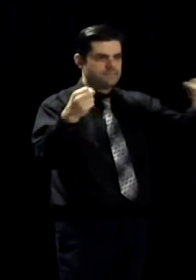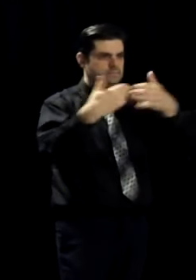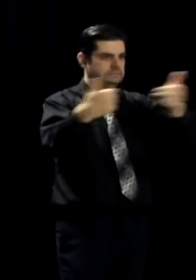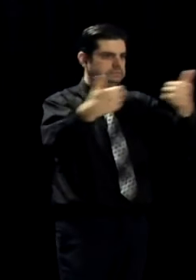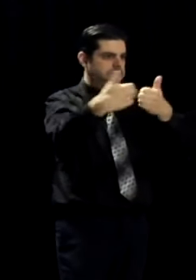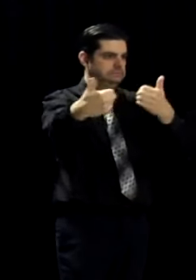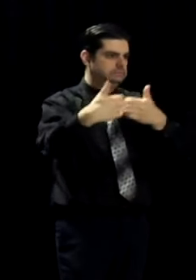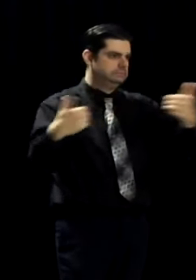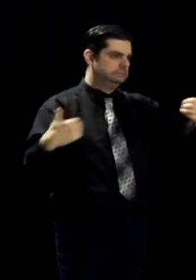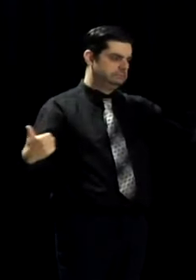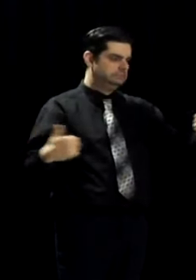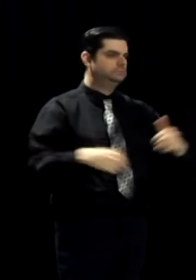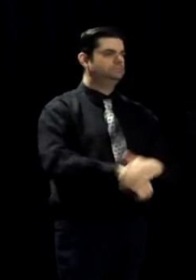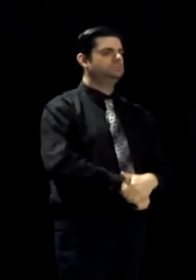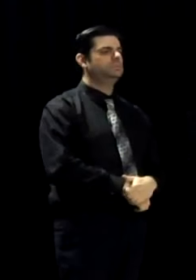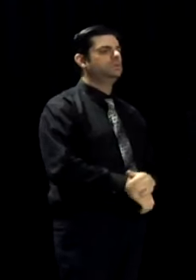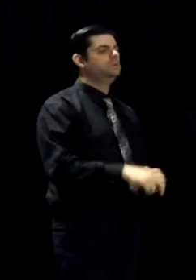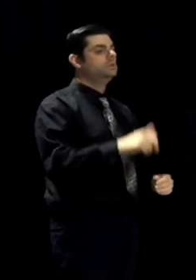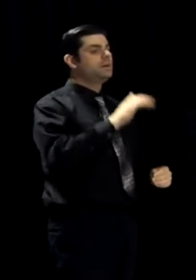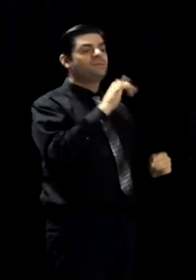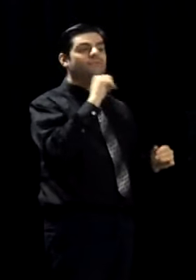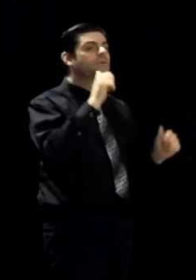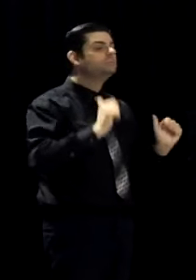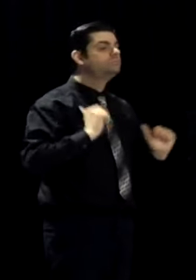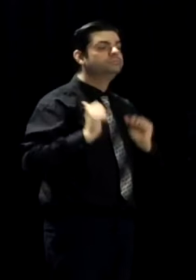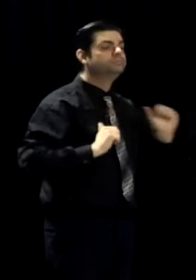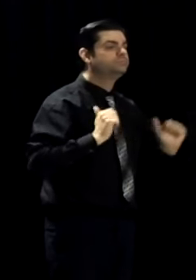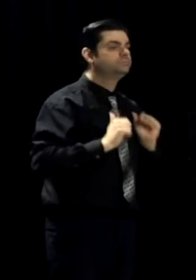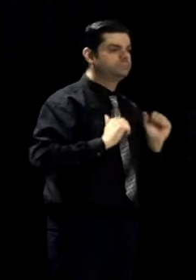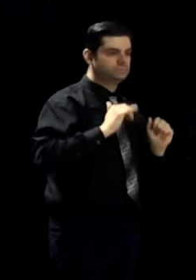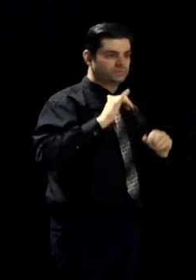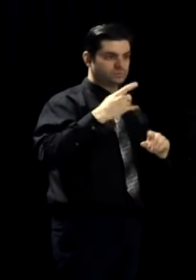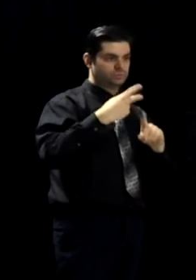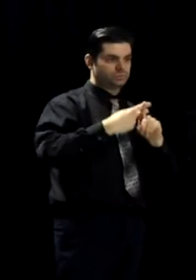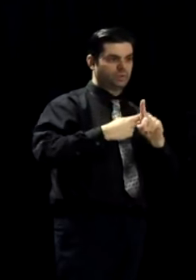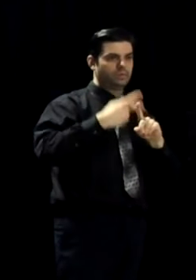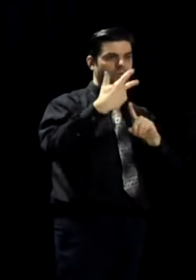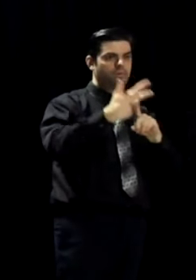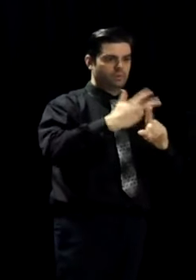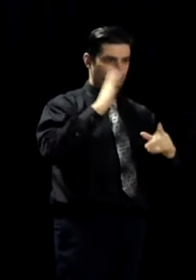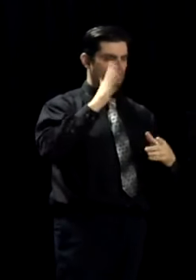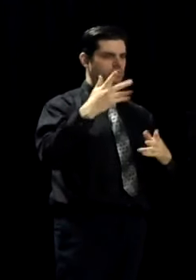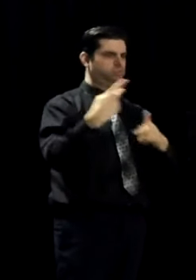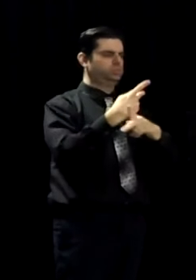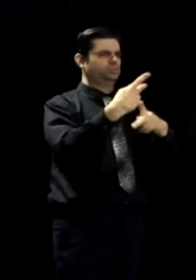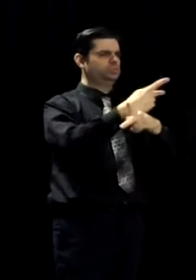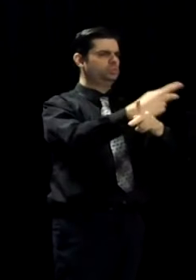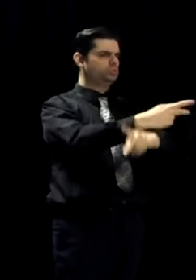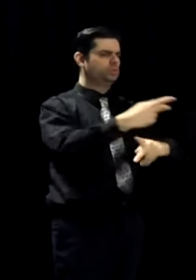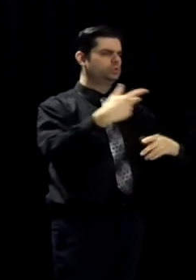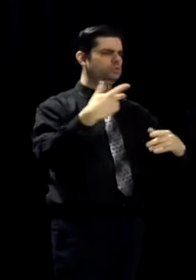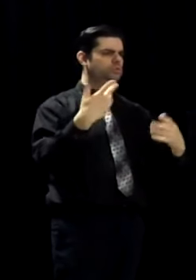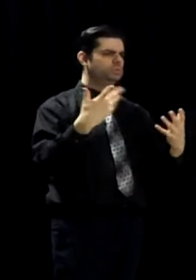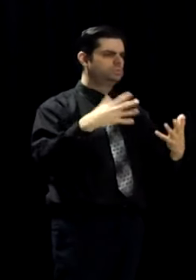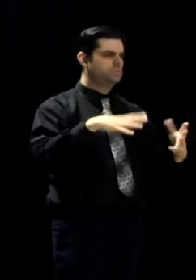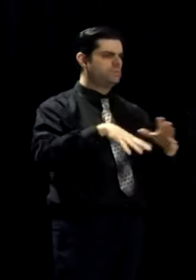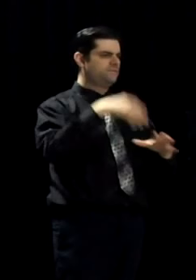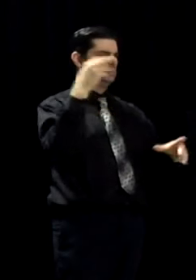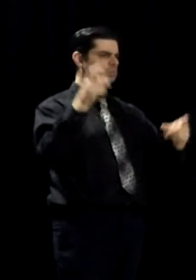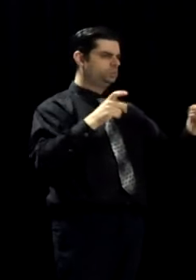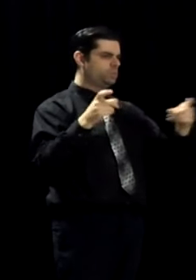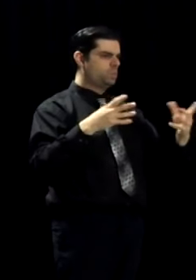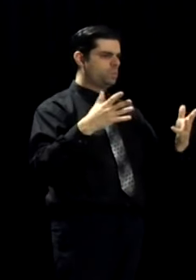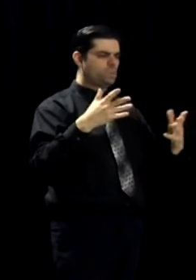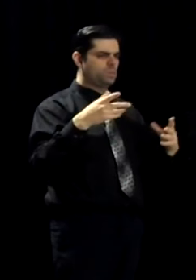deaths that we would be tracking back to COVID-19. So we're getting in front of this. We're saving lives, doing the responsible